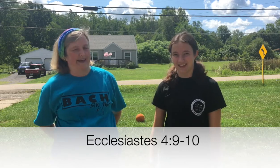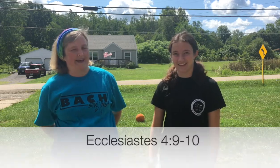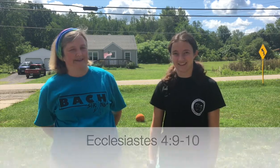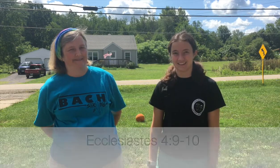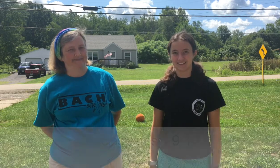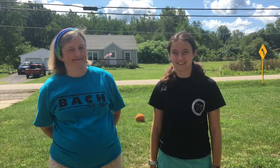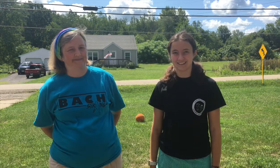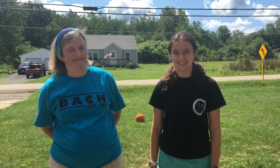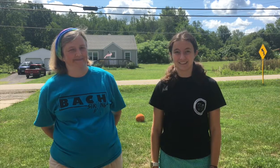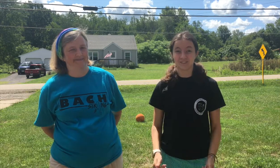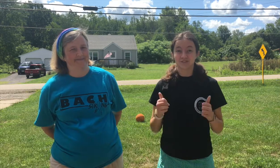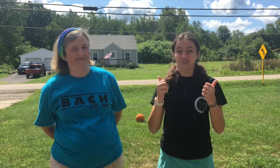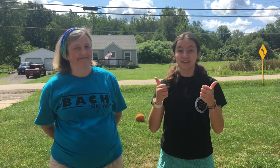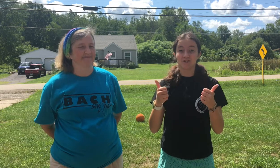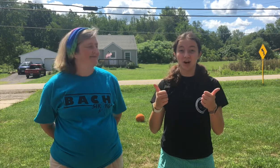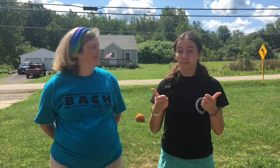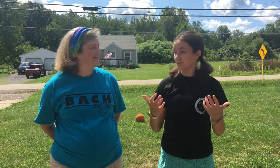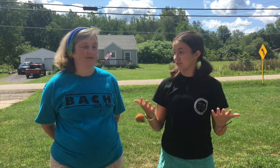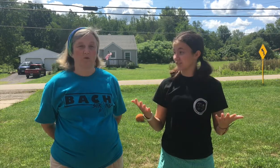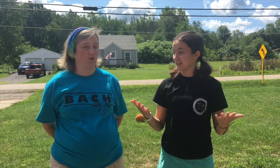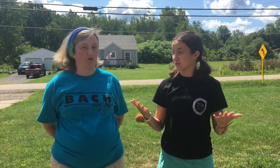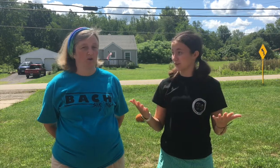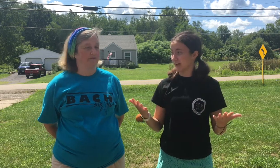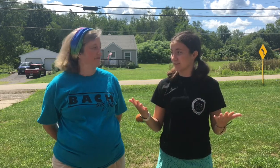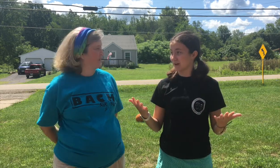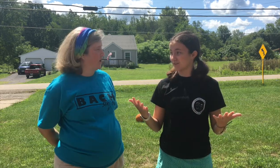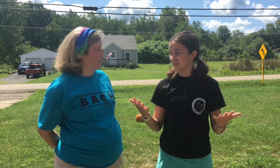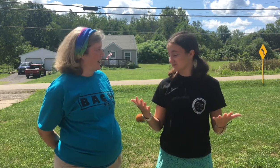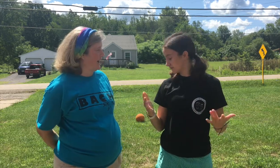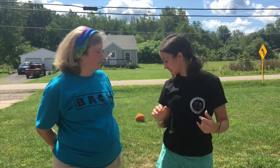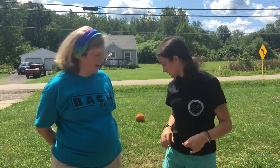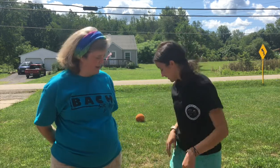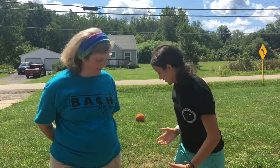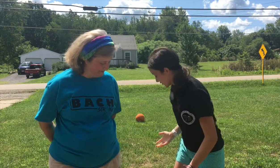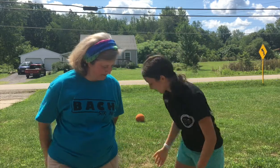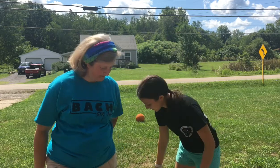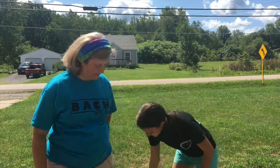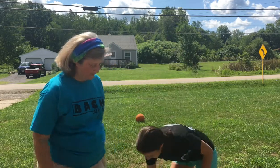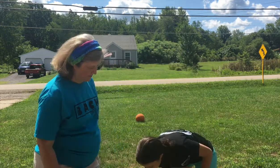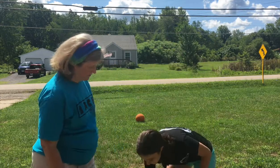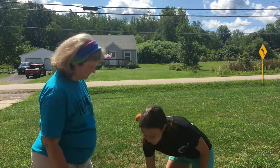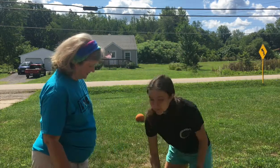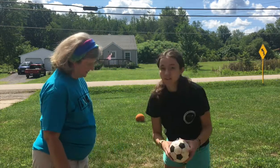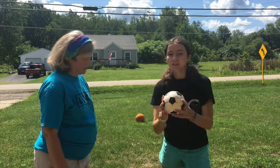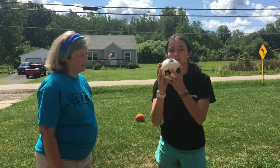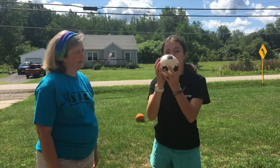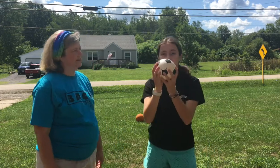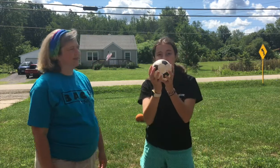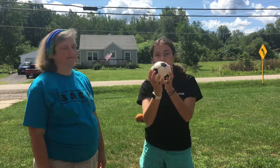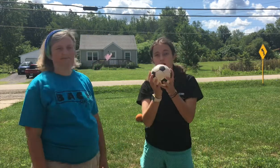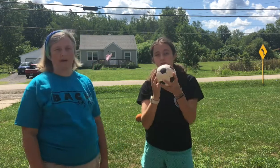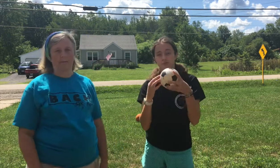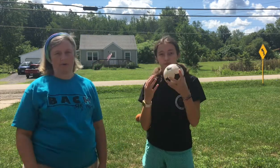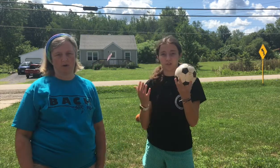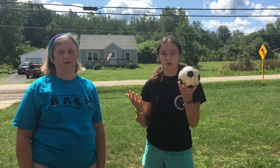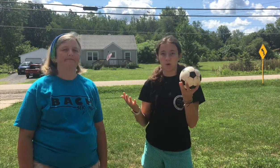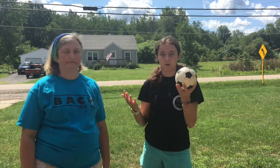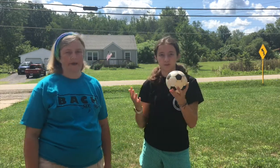4:9-10. Great job! Are you ready Woo-hoo. For a game now? Oh yeah, I'm ready. So for this game, you need a ball. Or a toy okay.